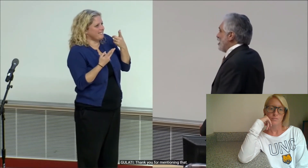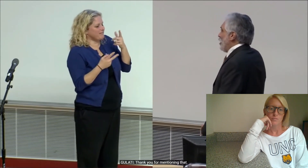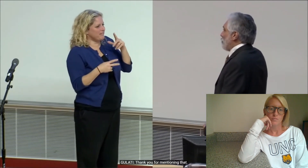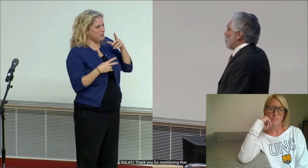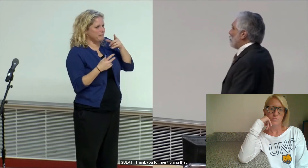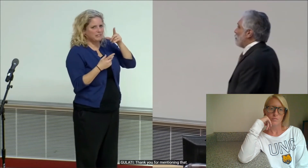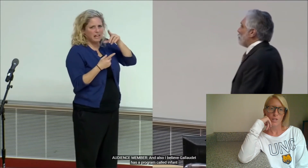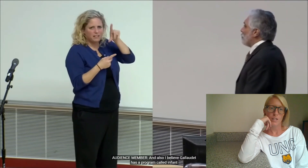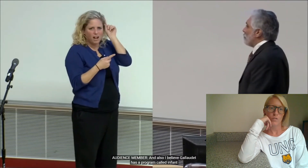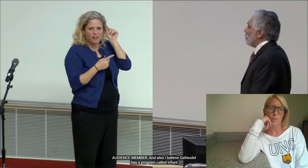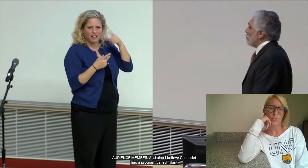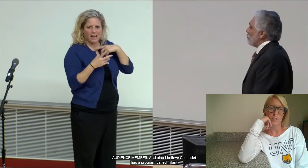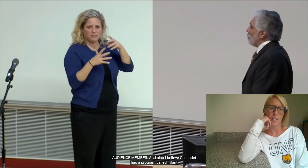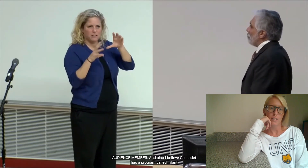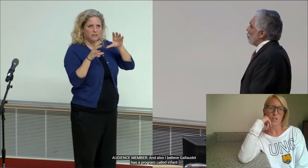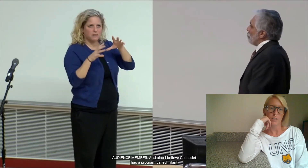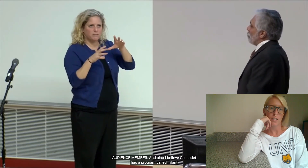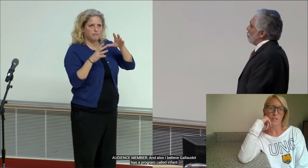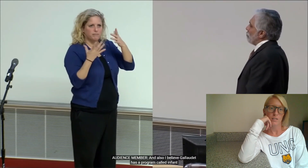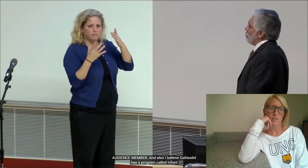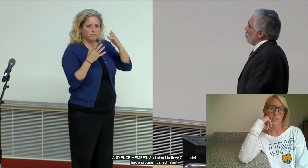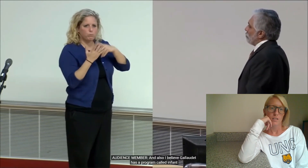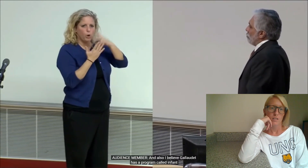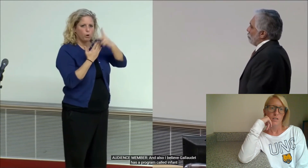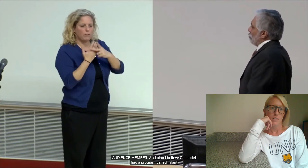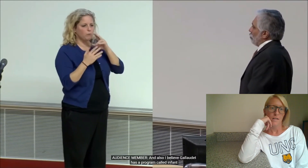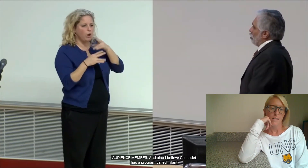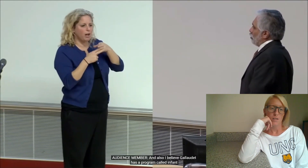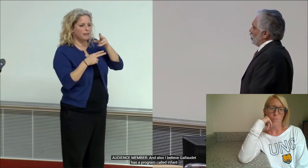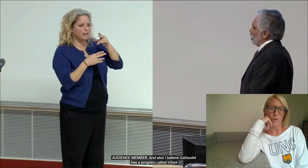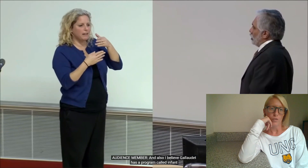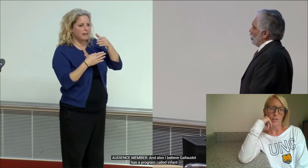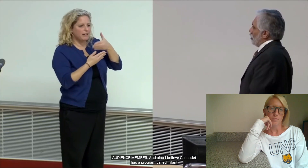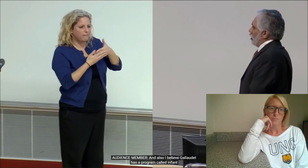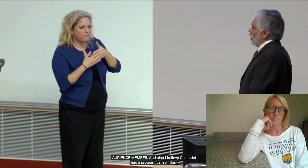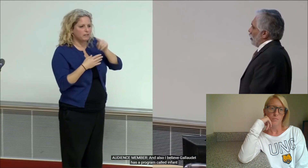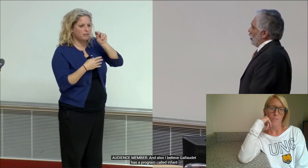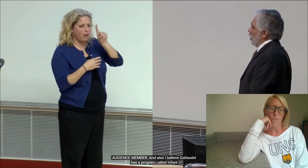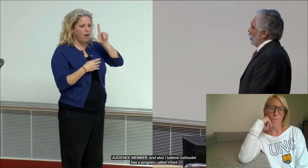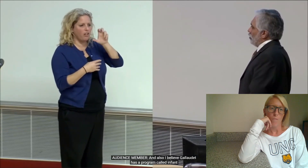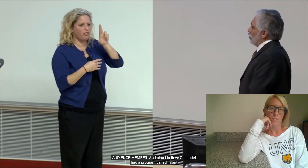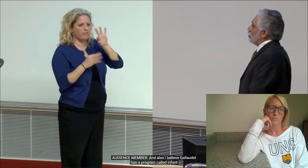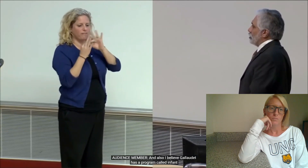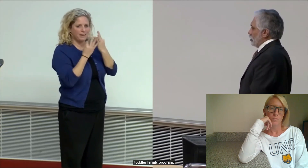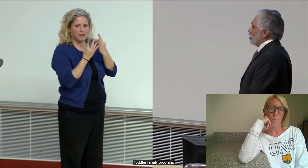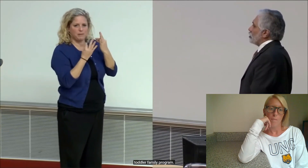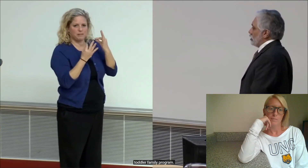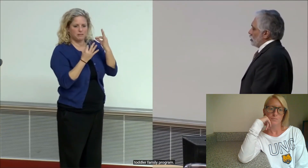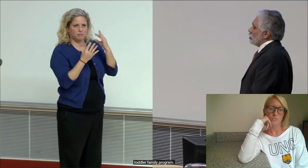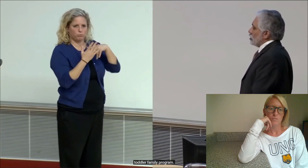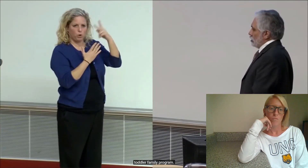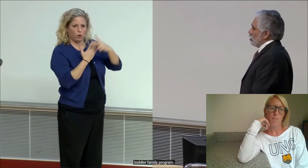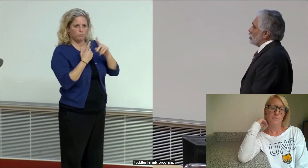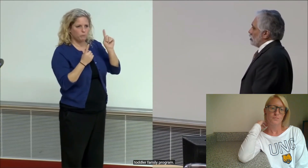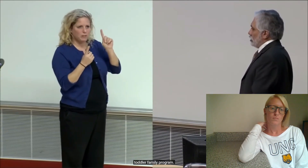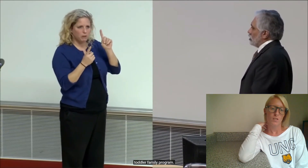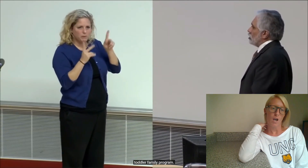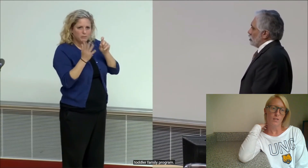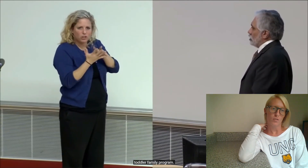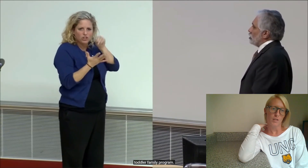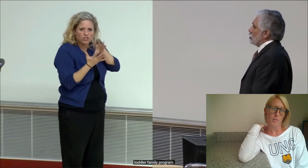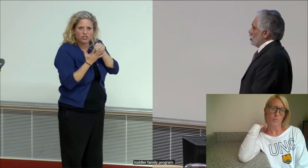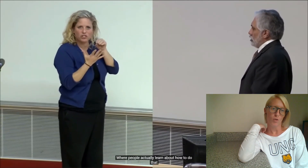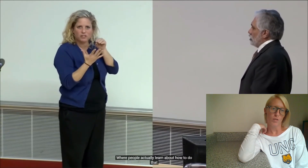for mentioning that. Thank you for mentioning And also, that. I believe Gallaudet has a program called Infant Toddler